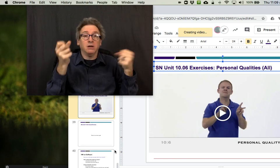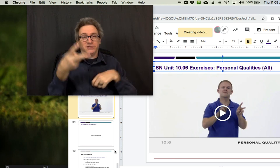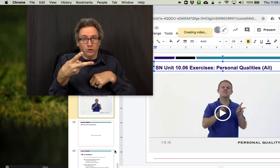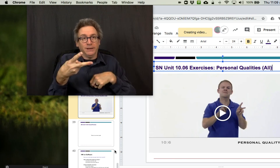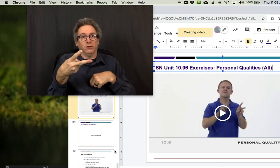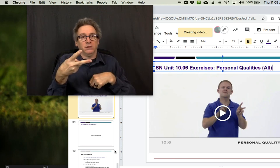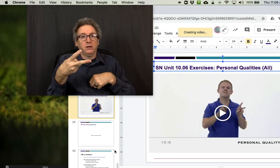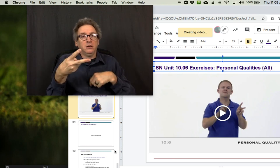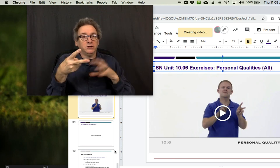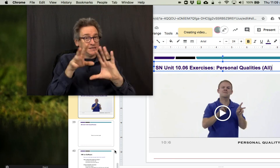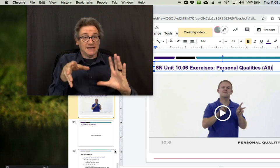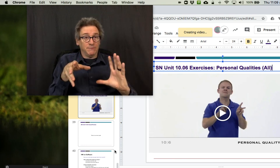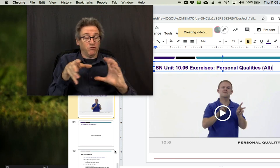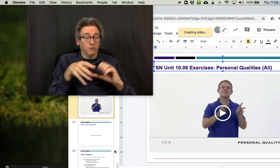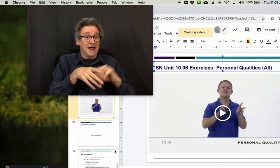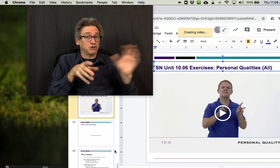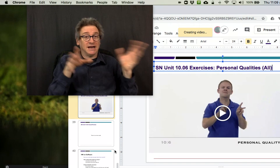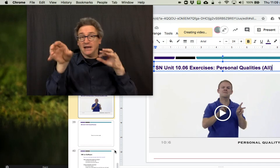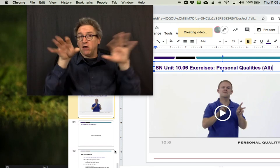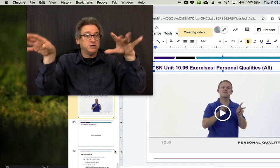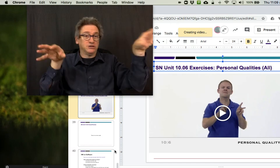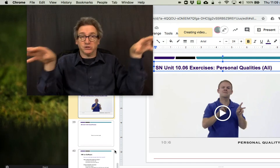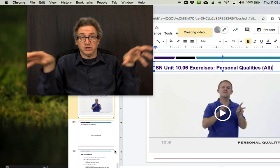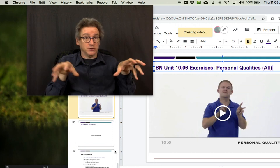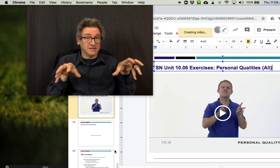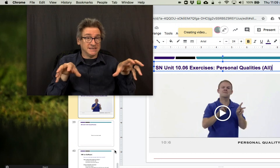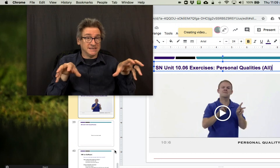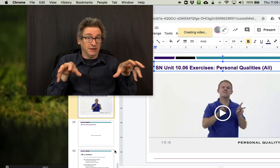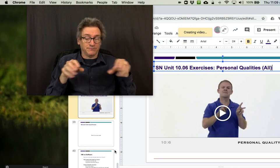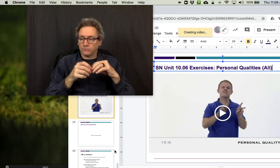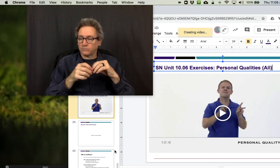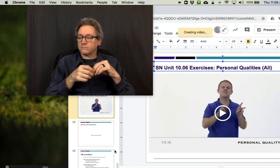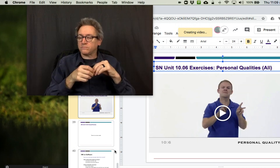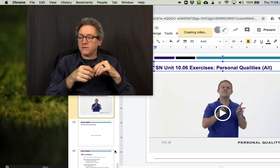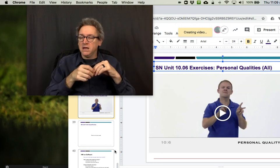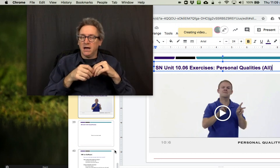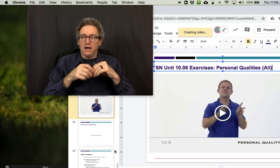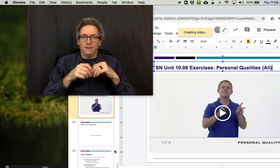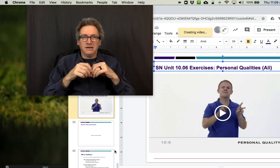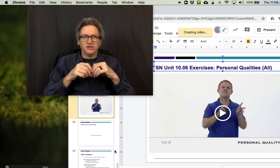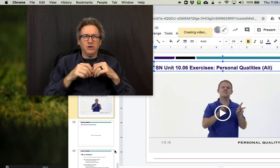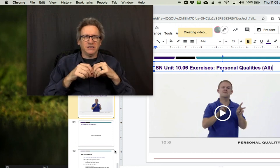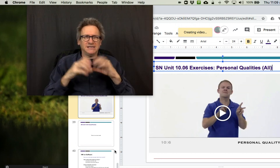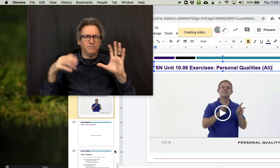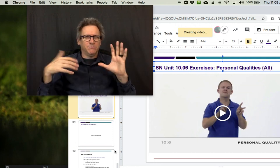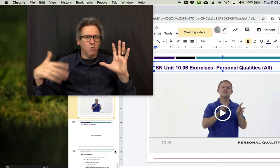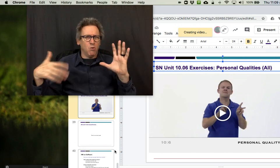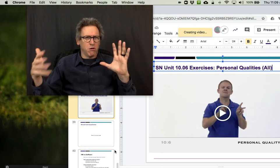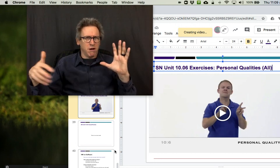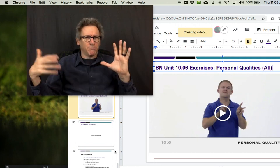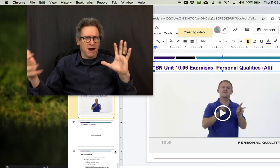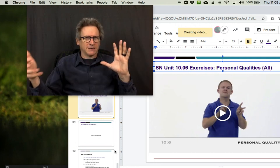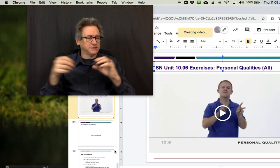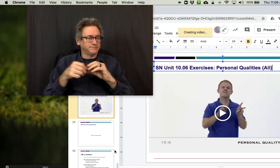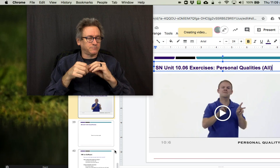about two people using the same format and try to get other teachers to do the same thing, so that you can see more